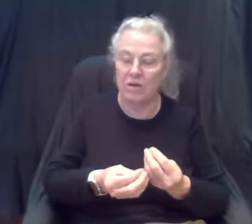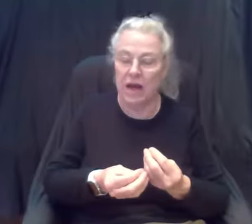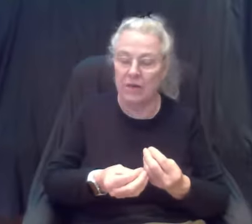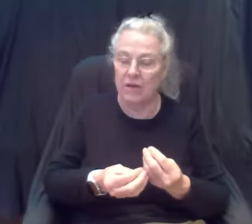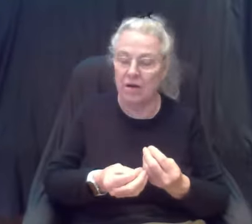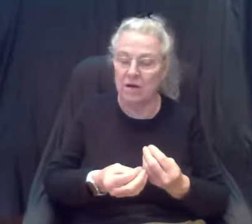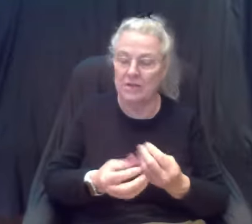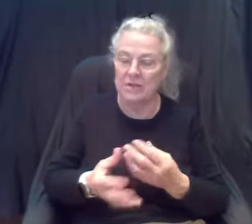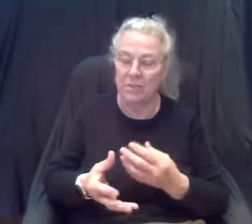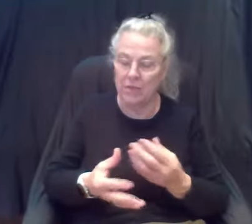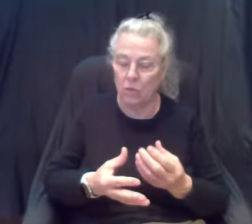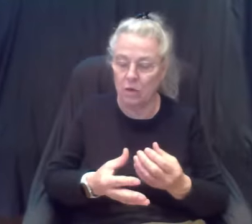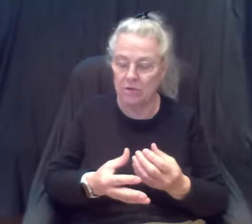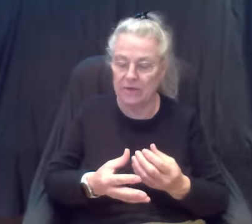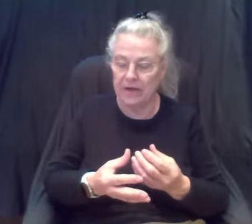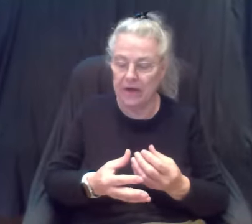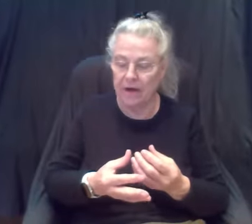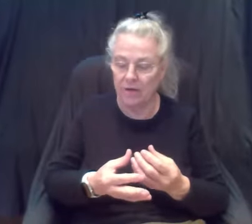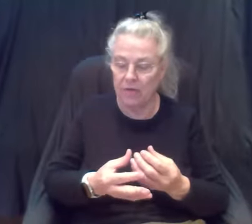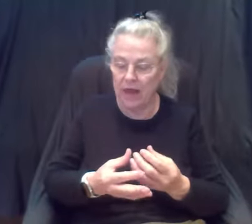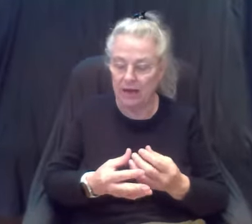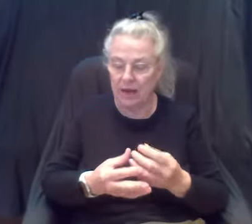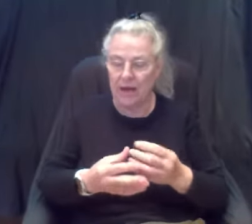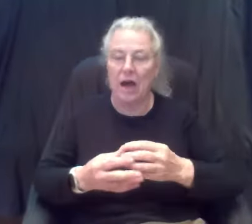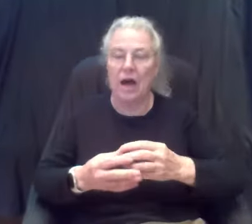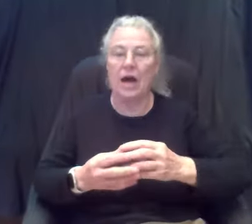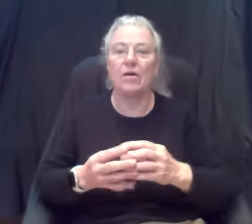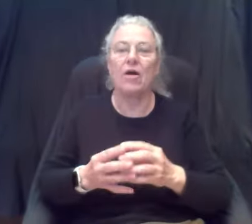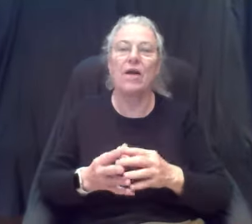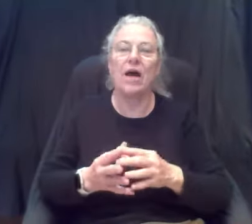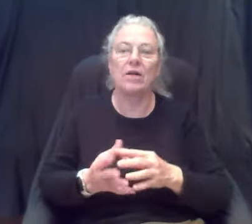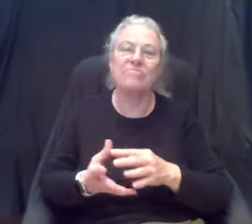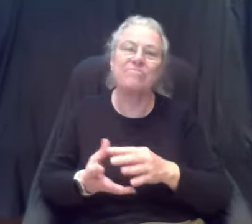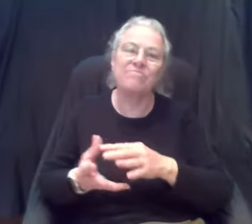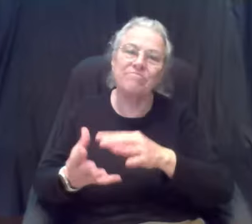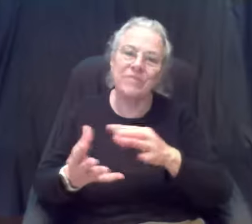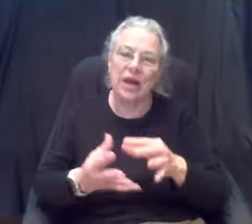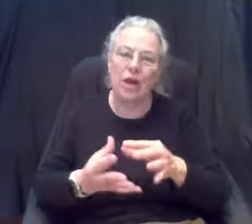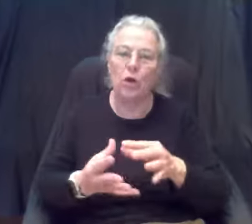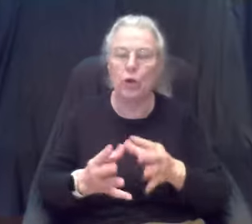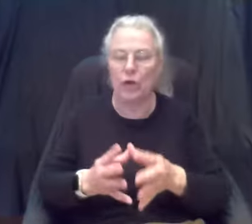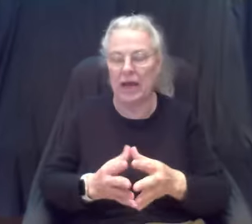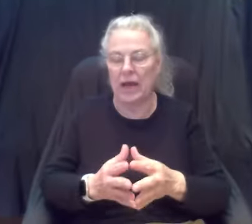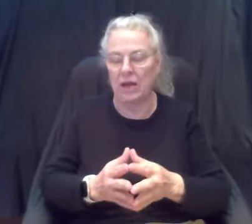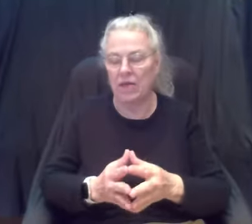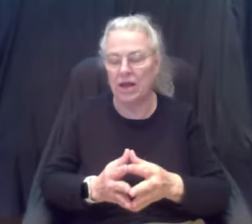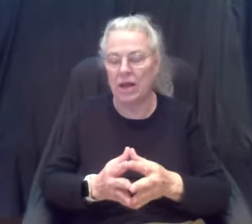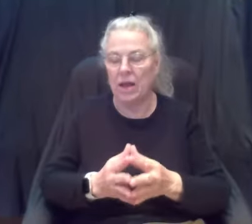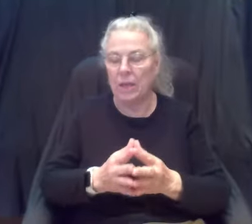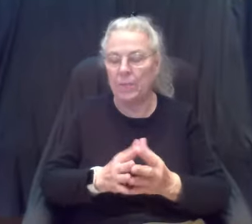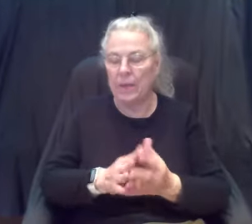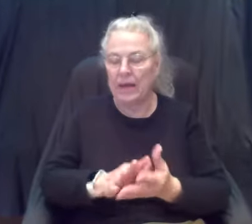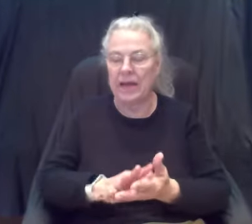there are some of the words in here that are not included in the